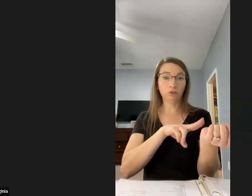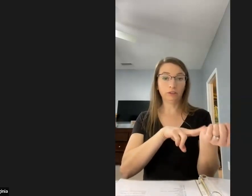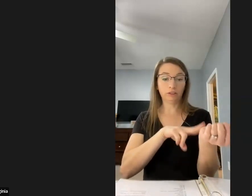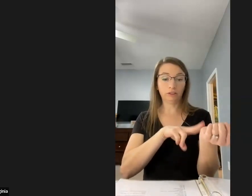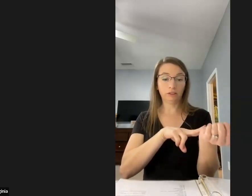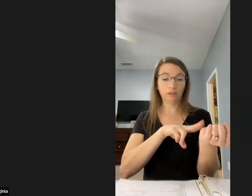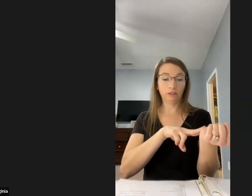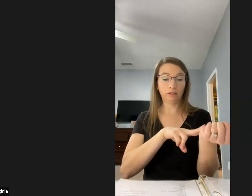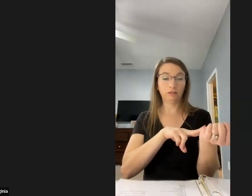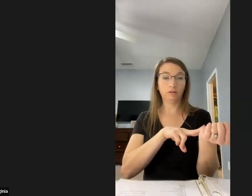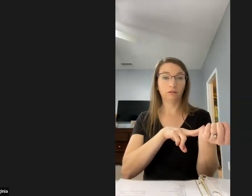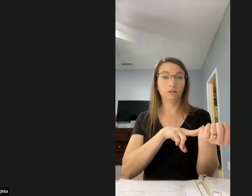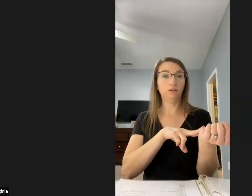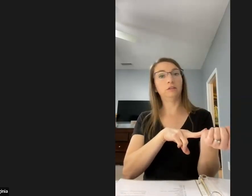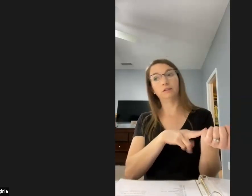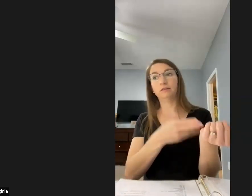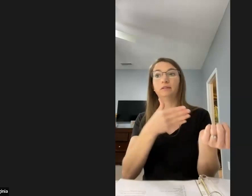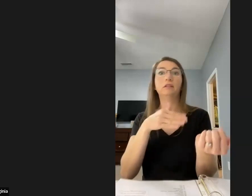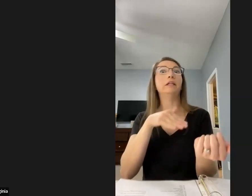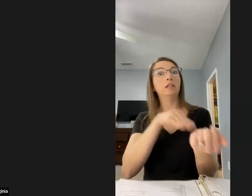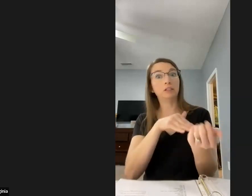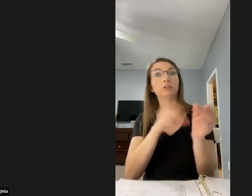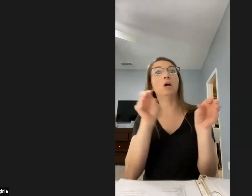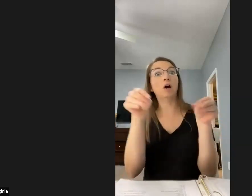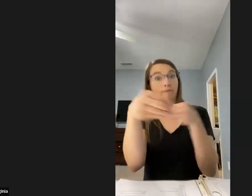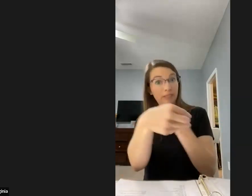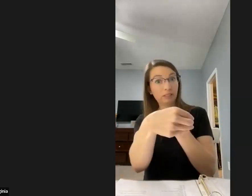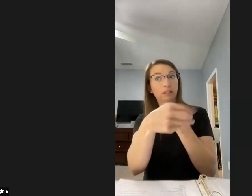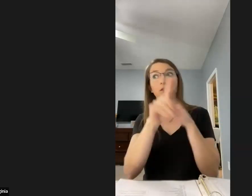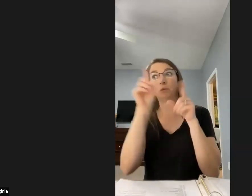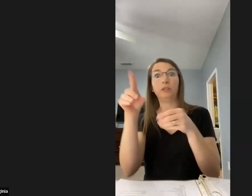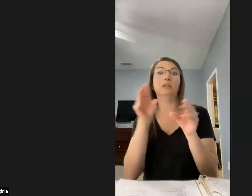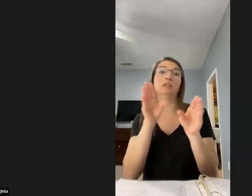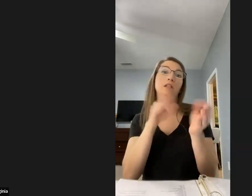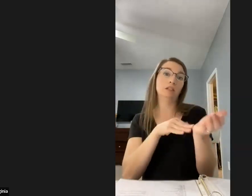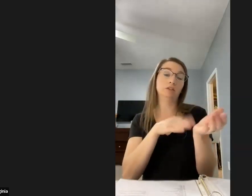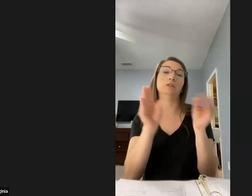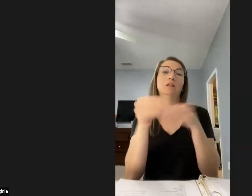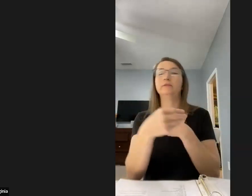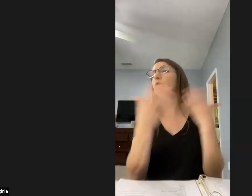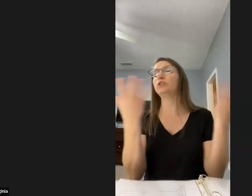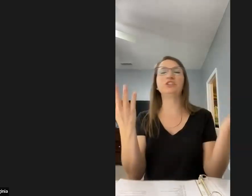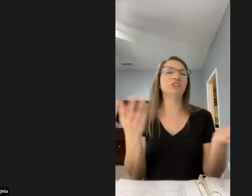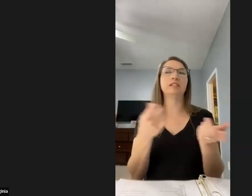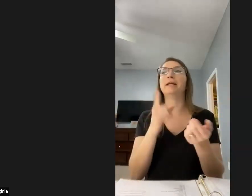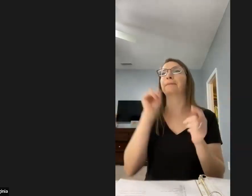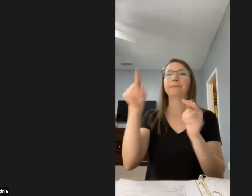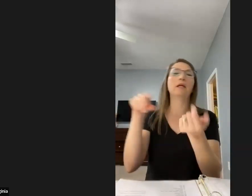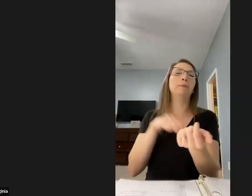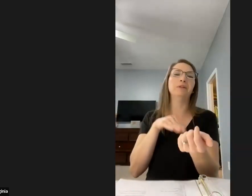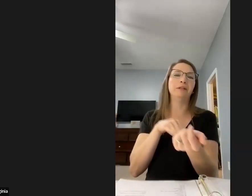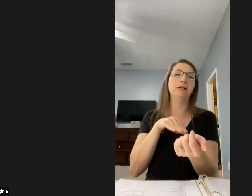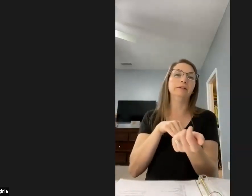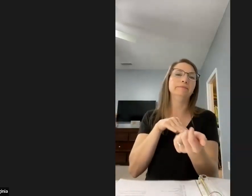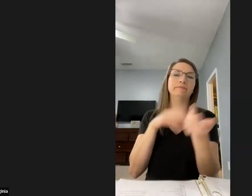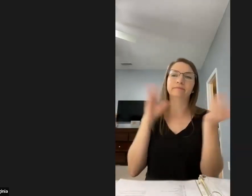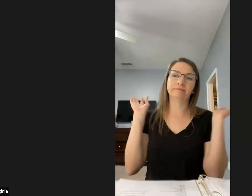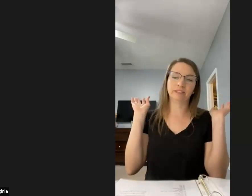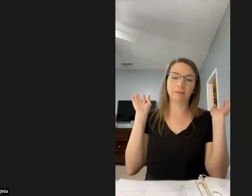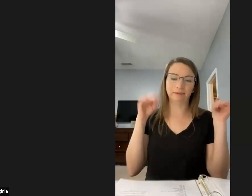nurse. You can also sign doctor's office, like I'm going to the doctor's office, or you can just say I'm going to the doctor. Keep it